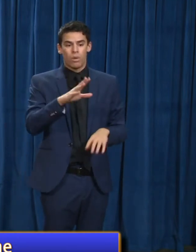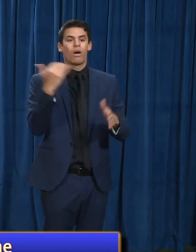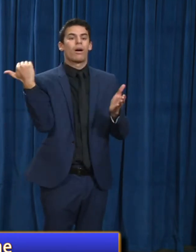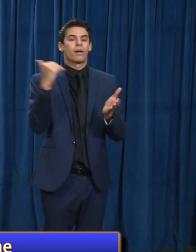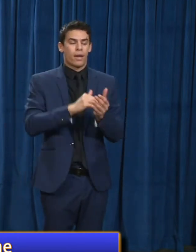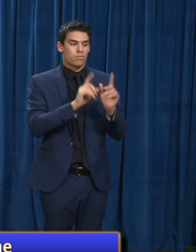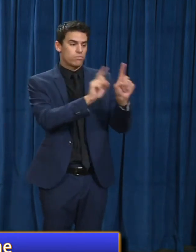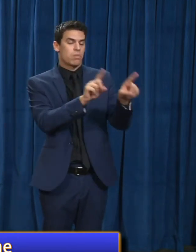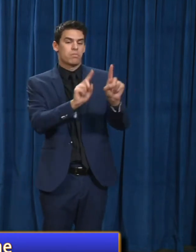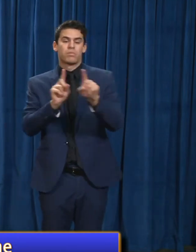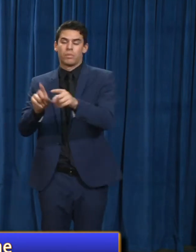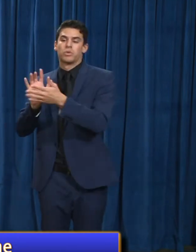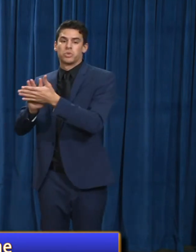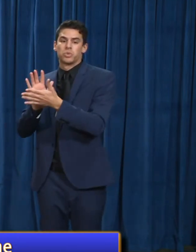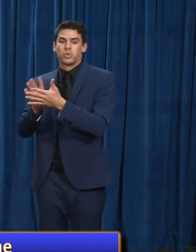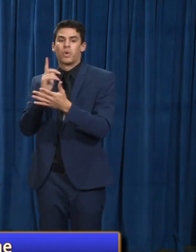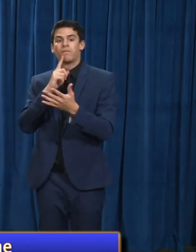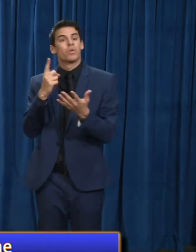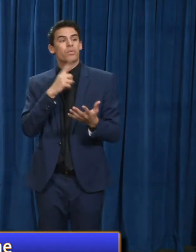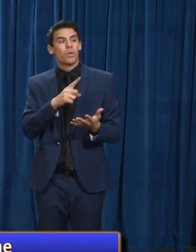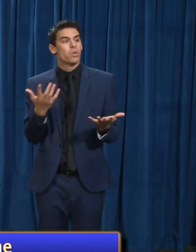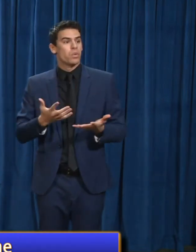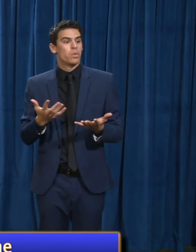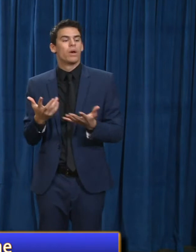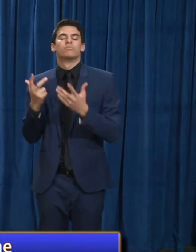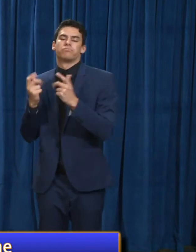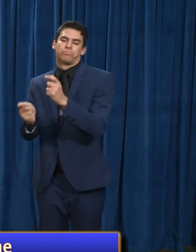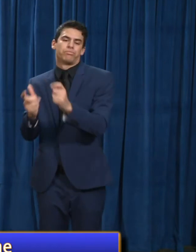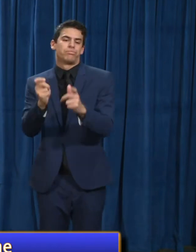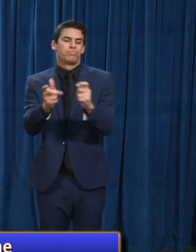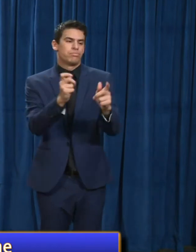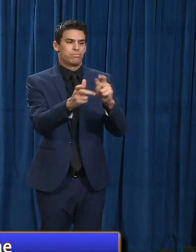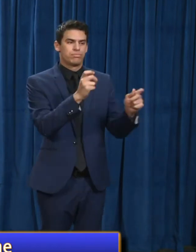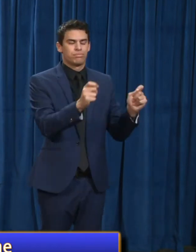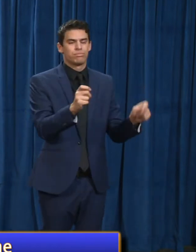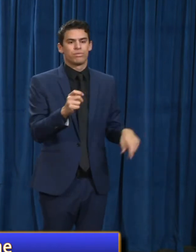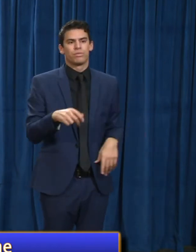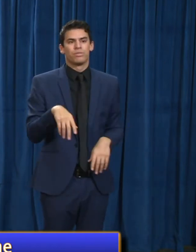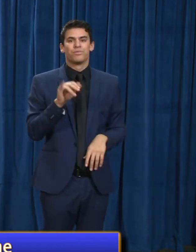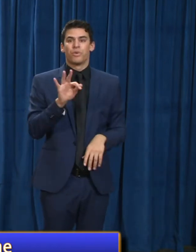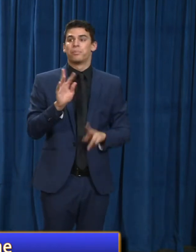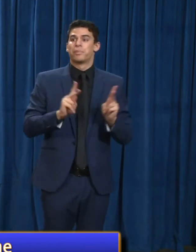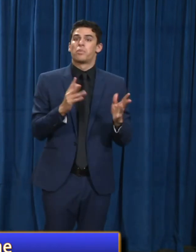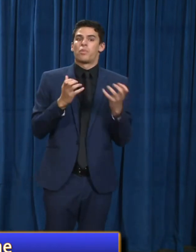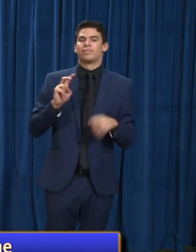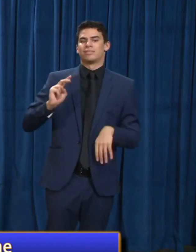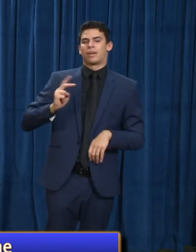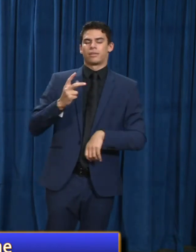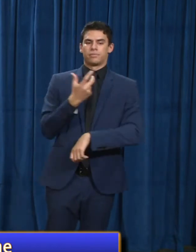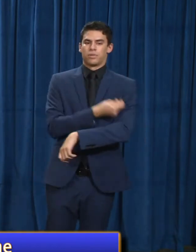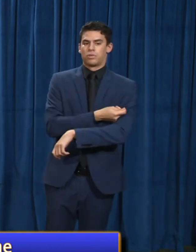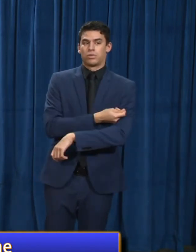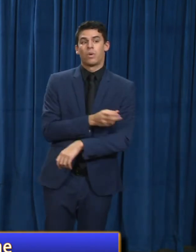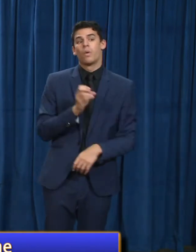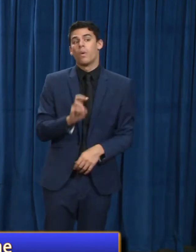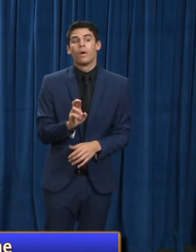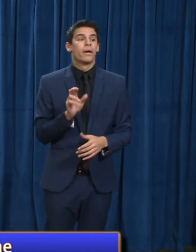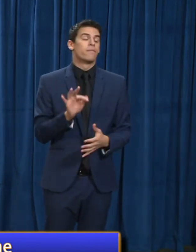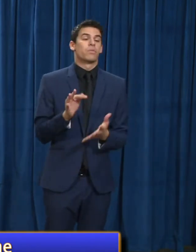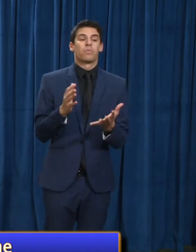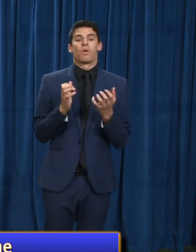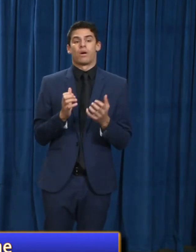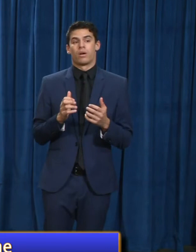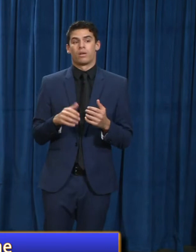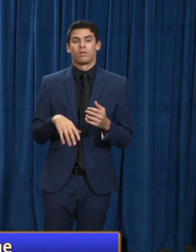school for anyone that is missing a second dose or anyone who may want to initiate their